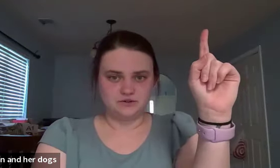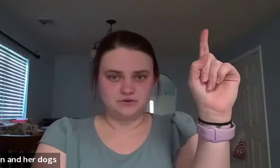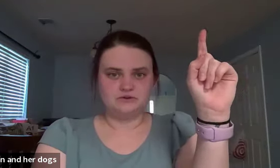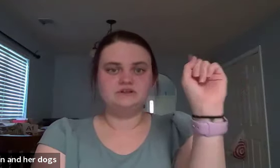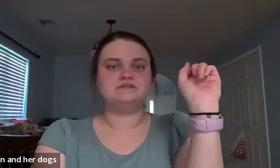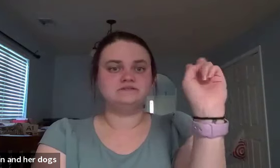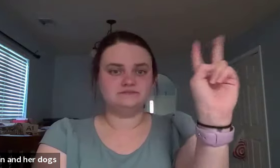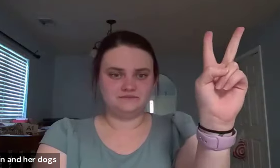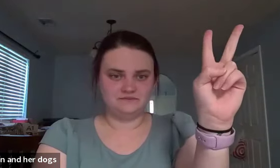2,